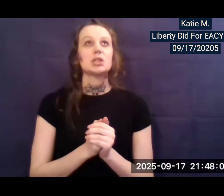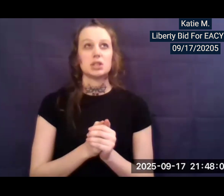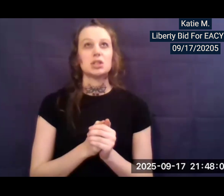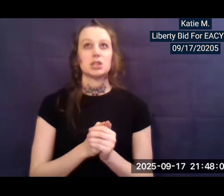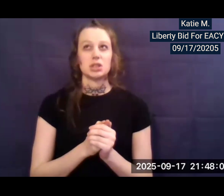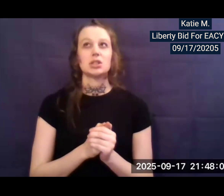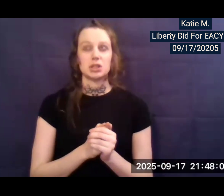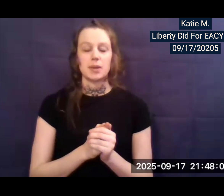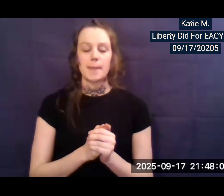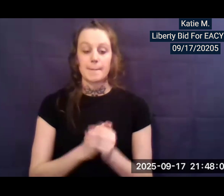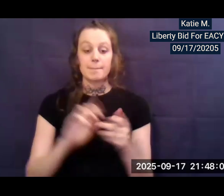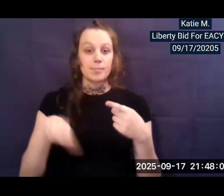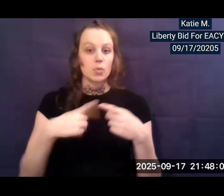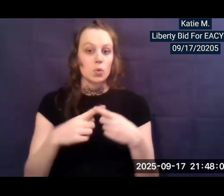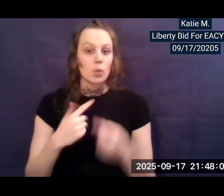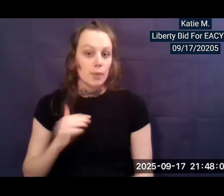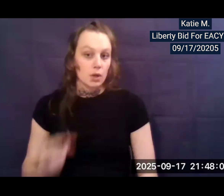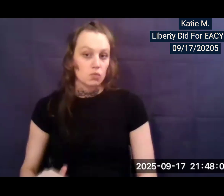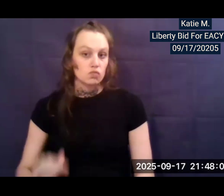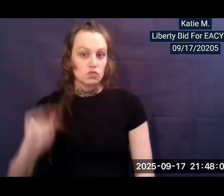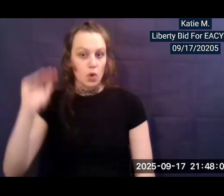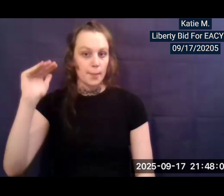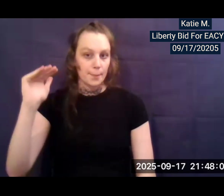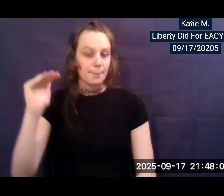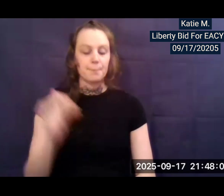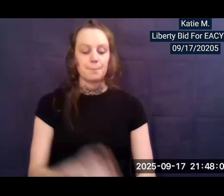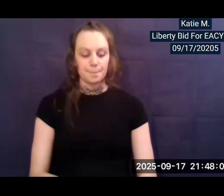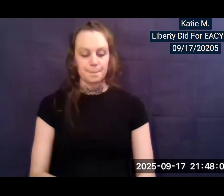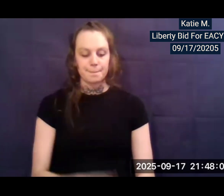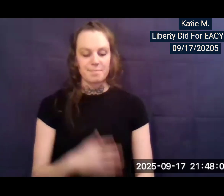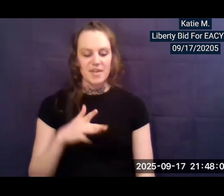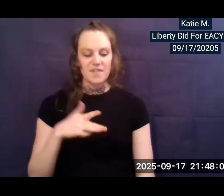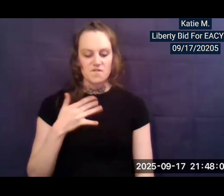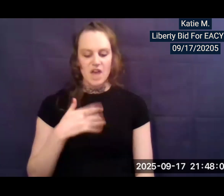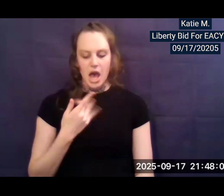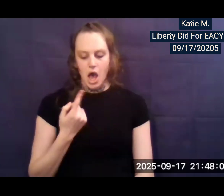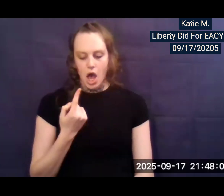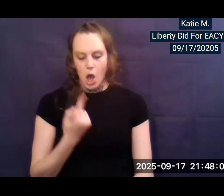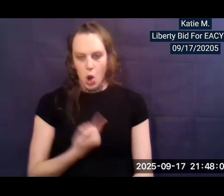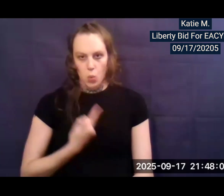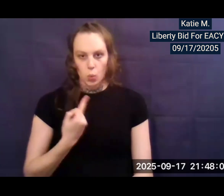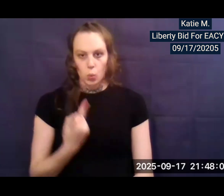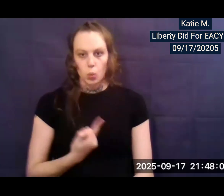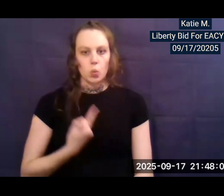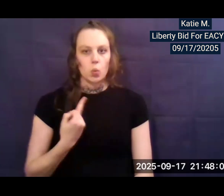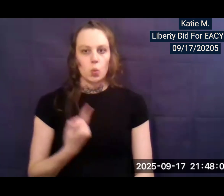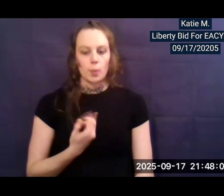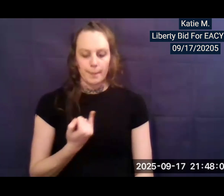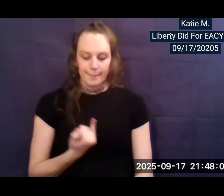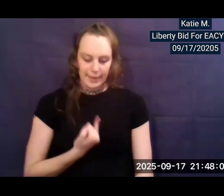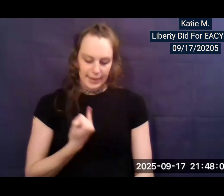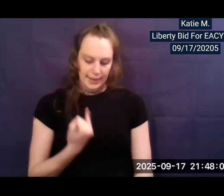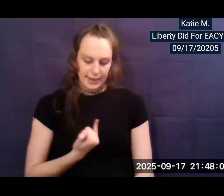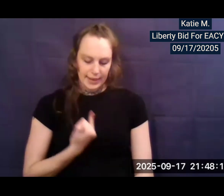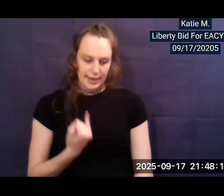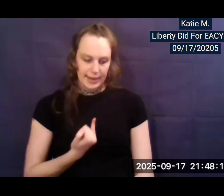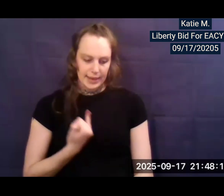when I grew up, I thought I felt very alone. I had like a lot of anxiety. It was hard for me to make